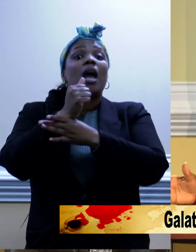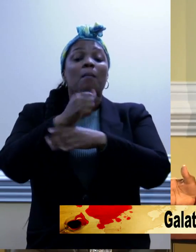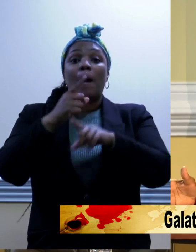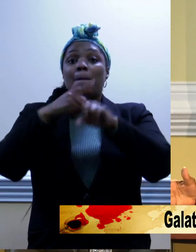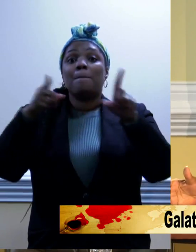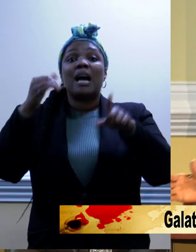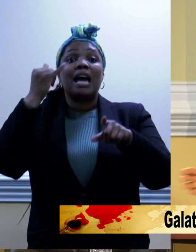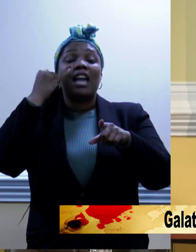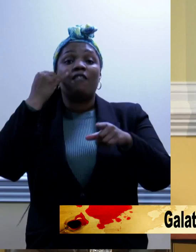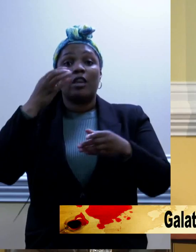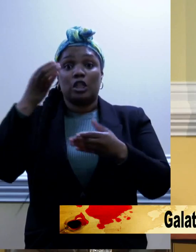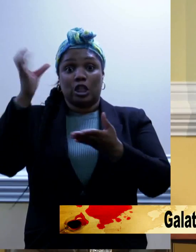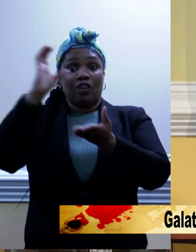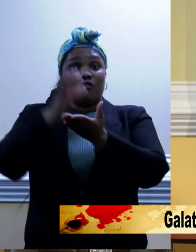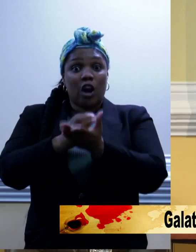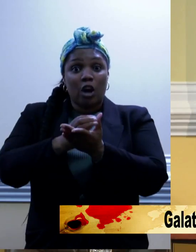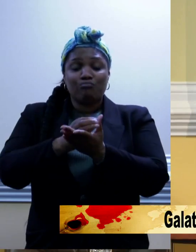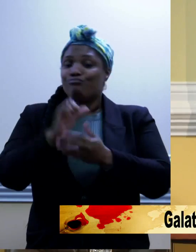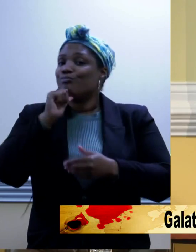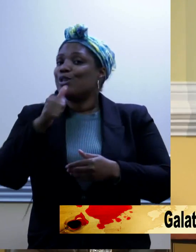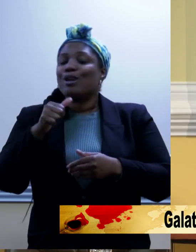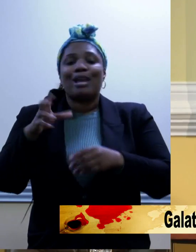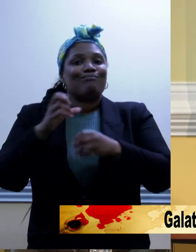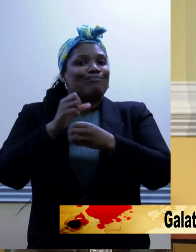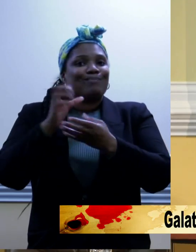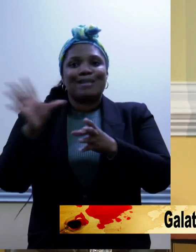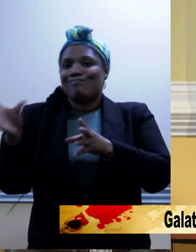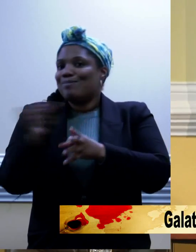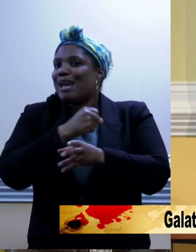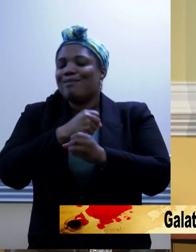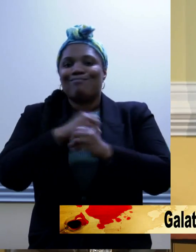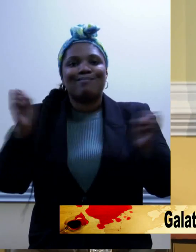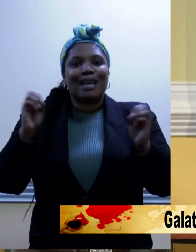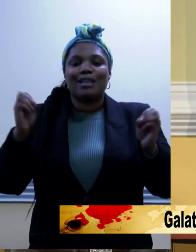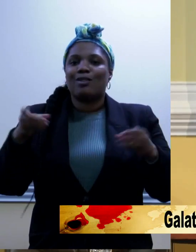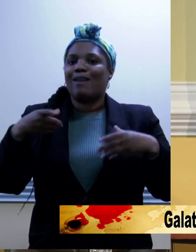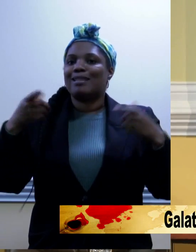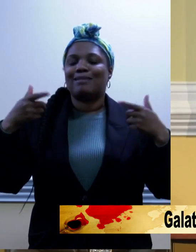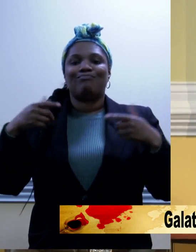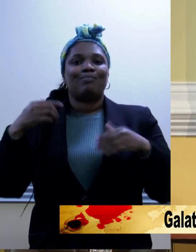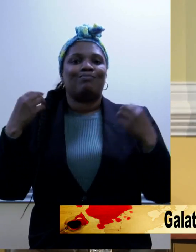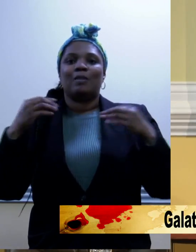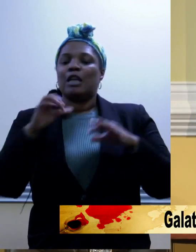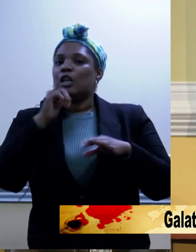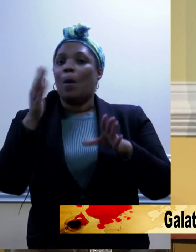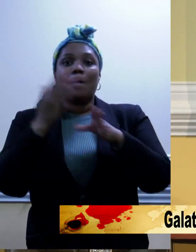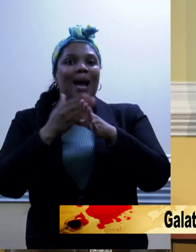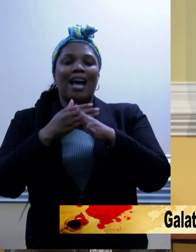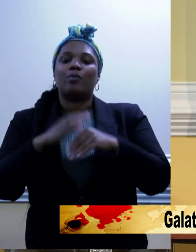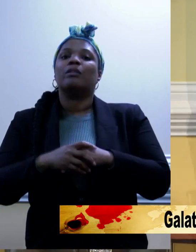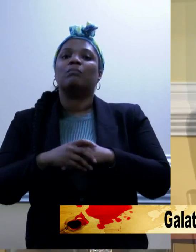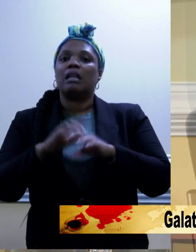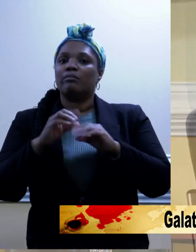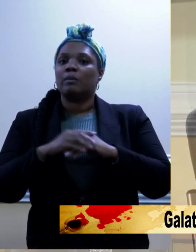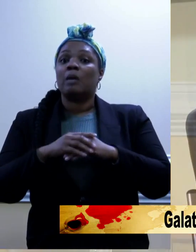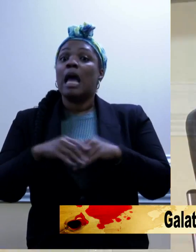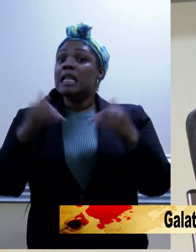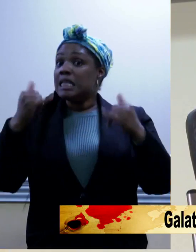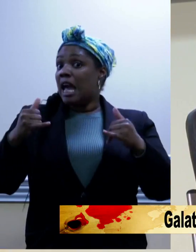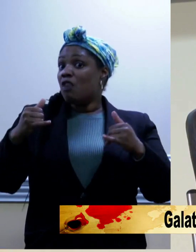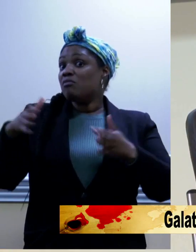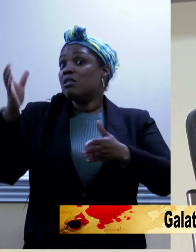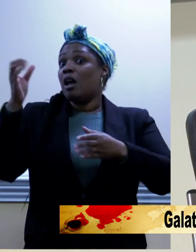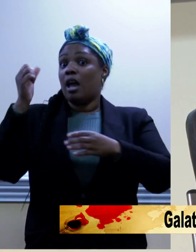it's confirmed, can't nobody add nothing to it or take nothing from it. It helped to come just the way it was made in that day. Go ahead and read. Now to